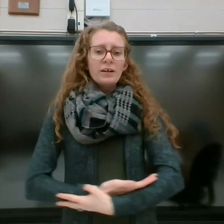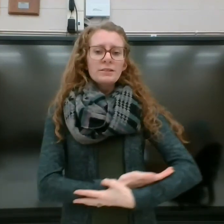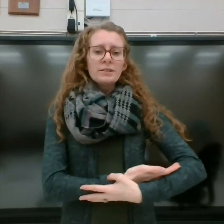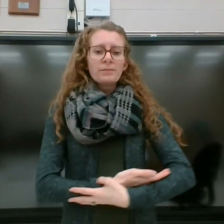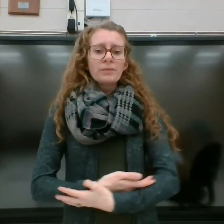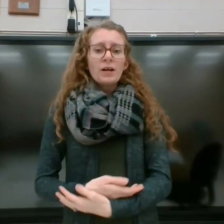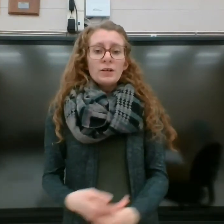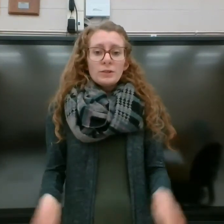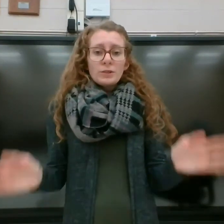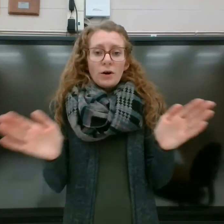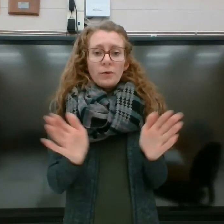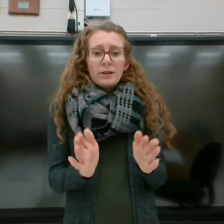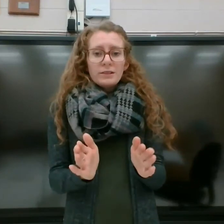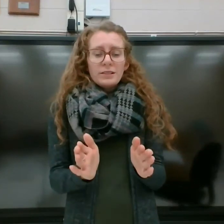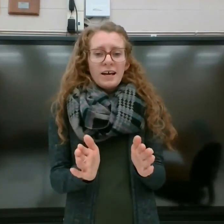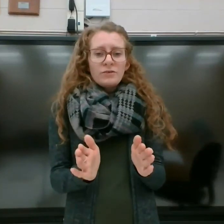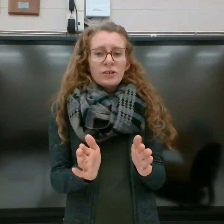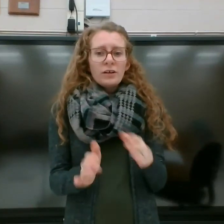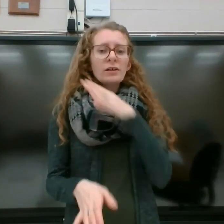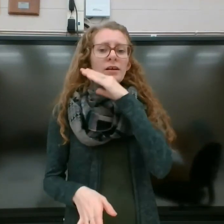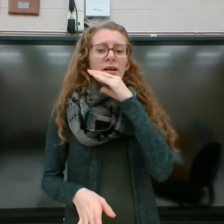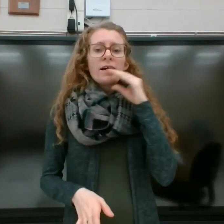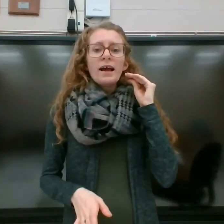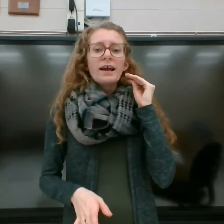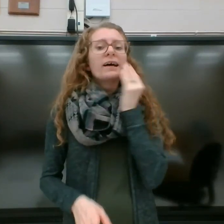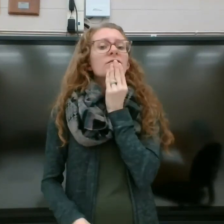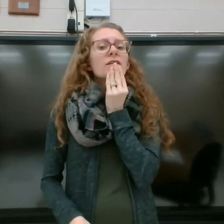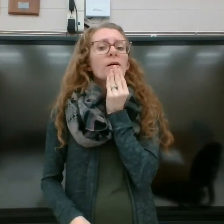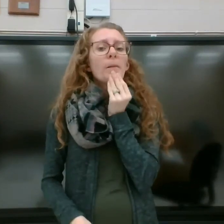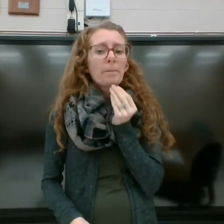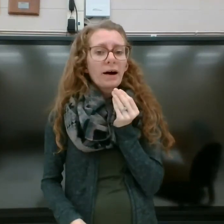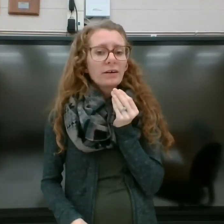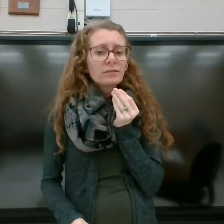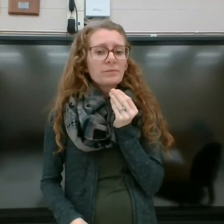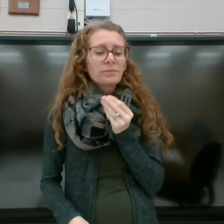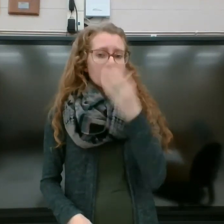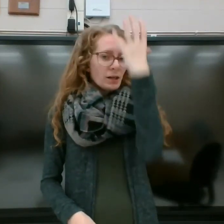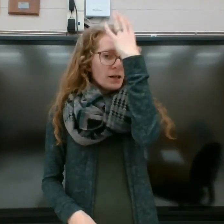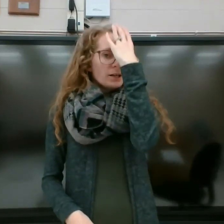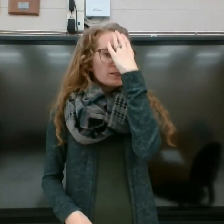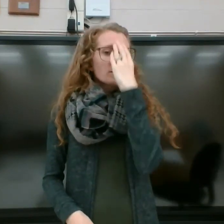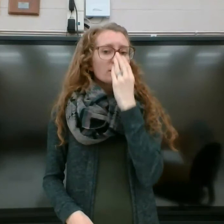infant, so tender and mild.